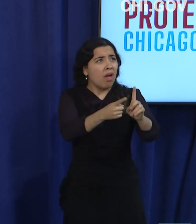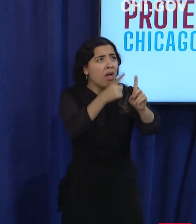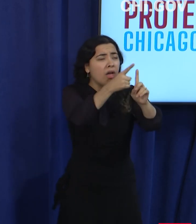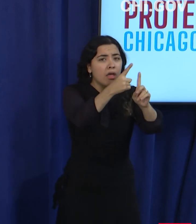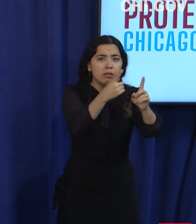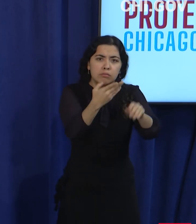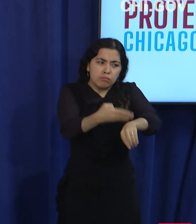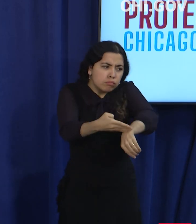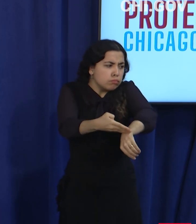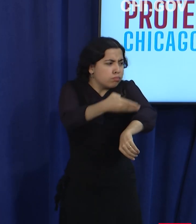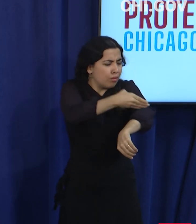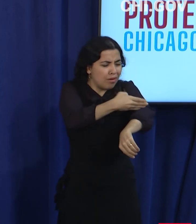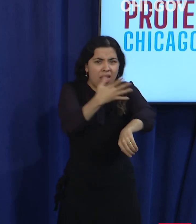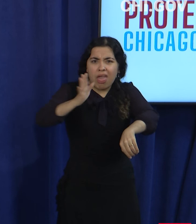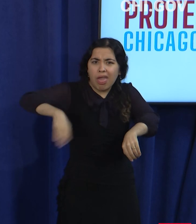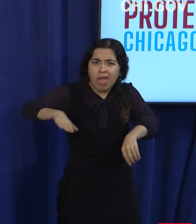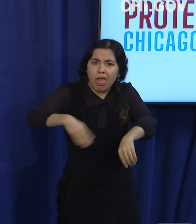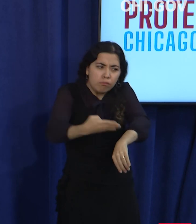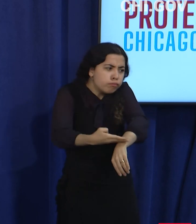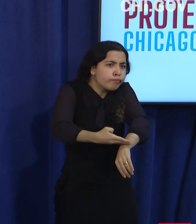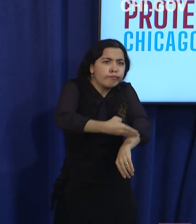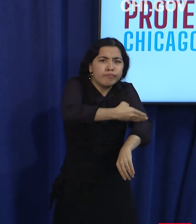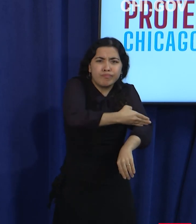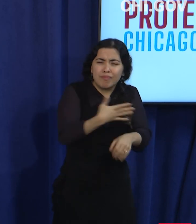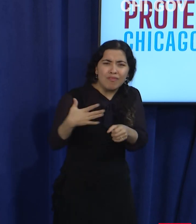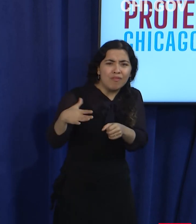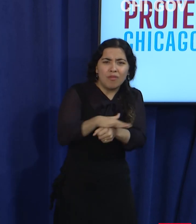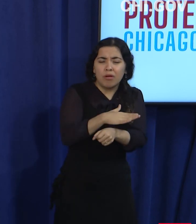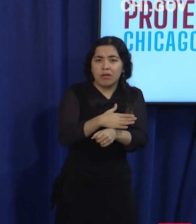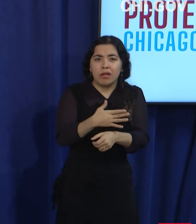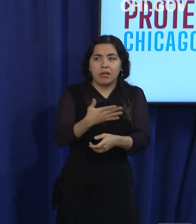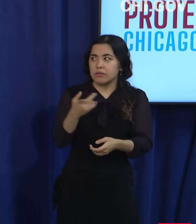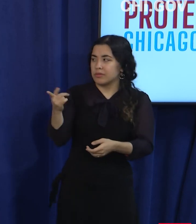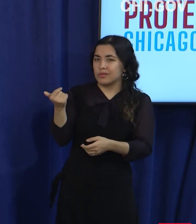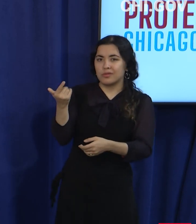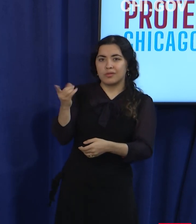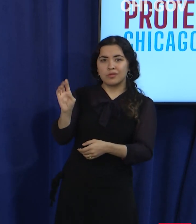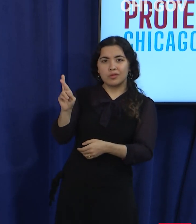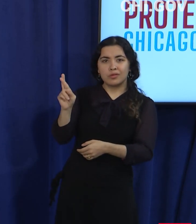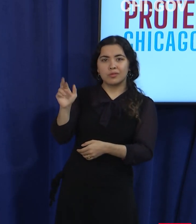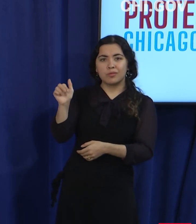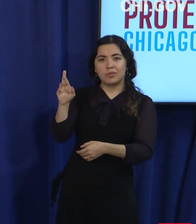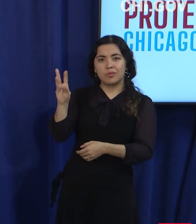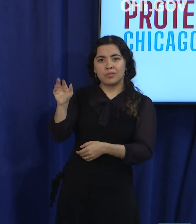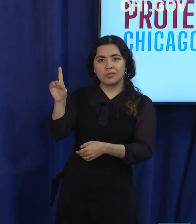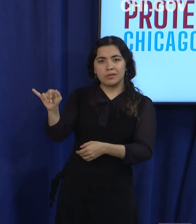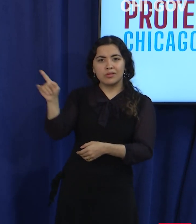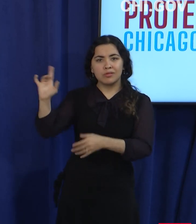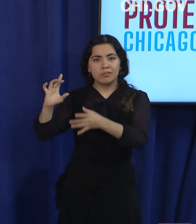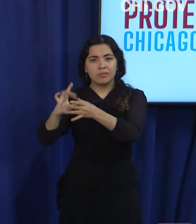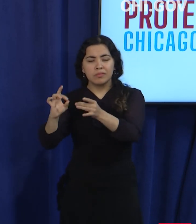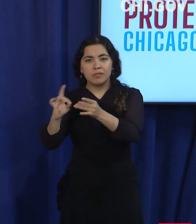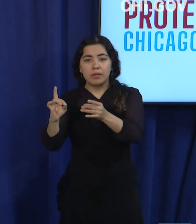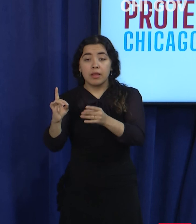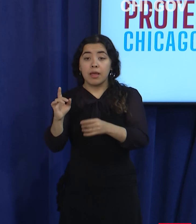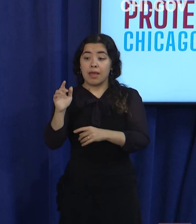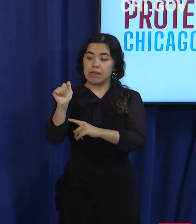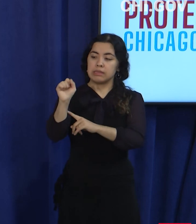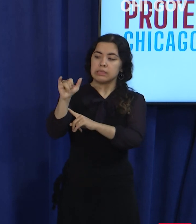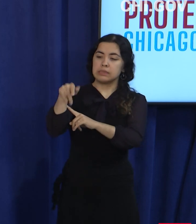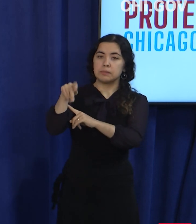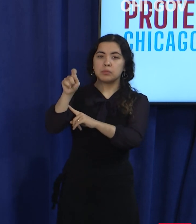was listening to Dr. Arwady talk about asymptomatic spread. When I